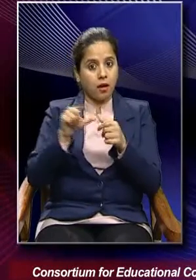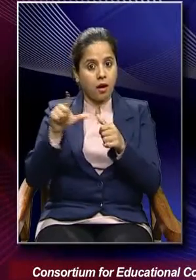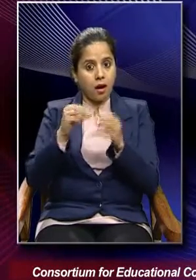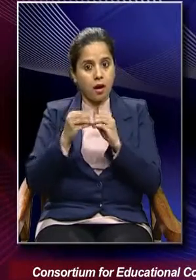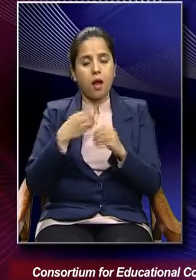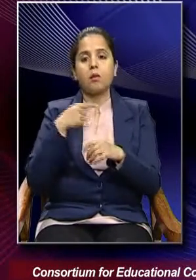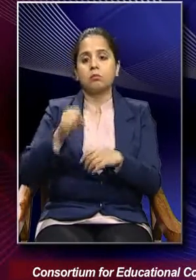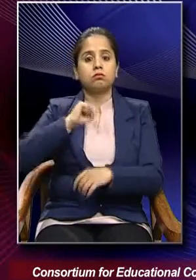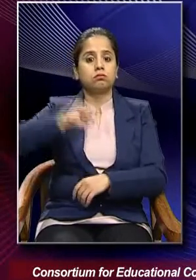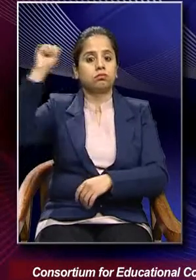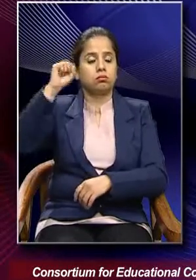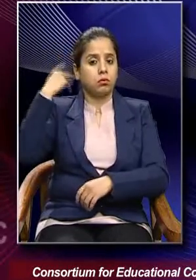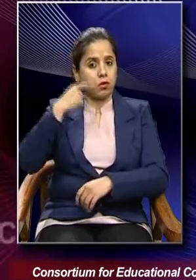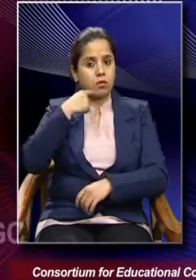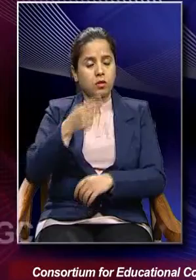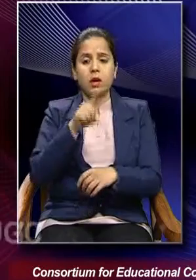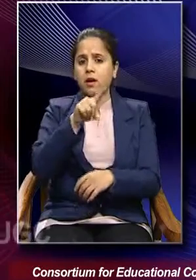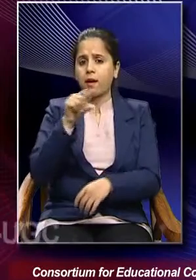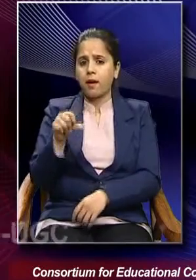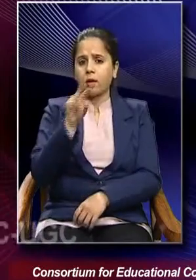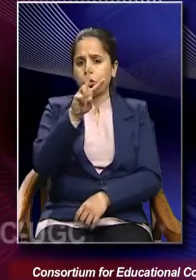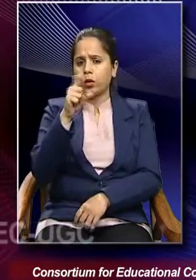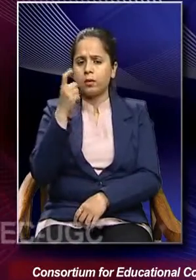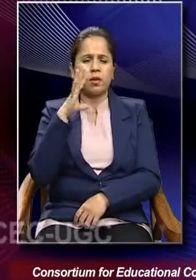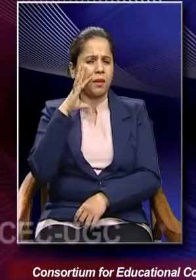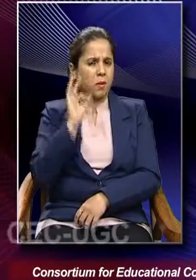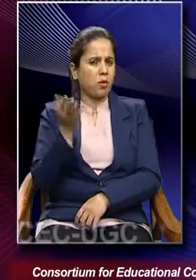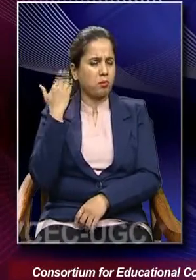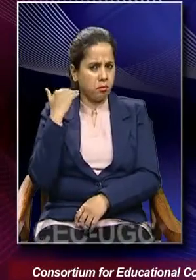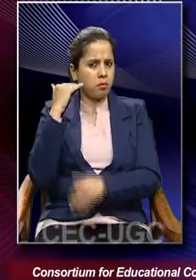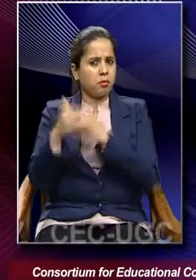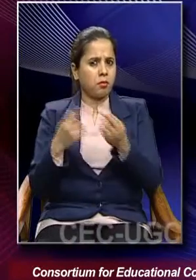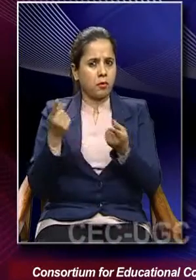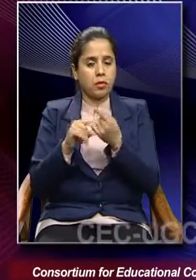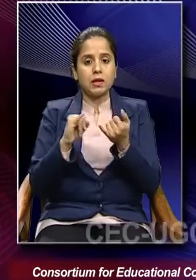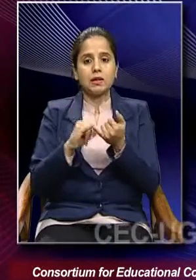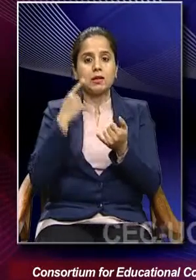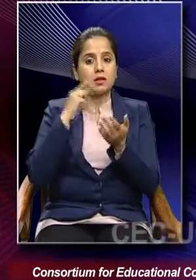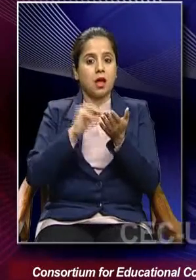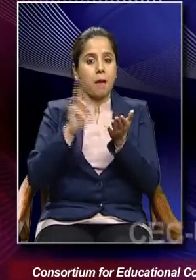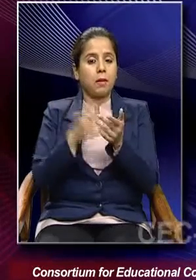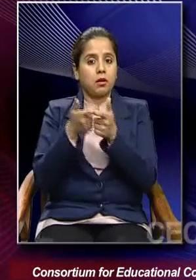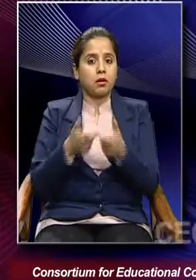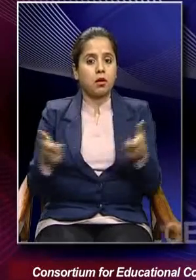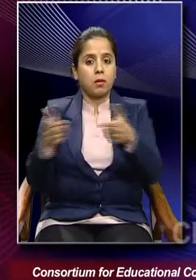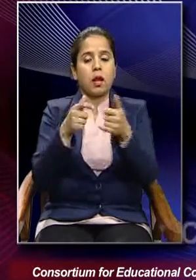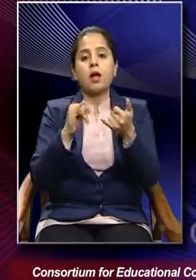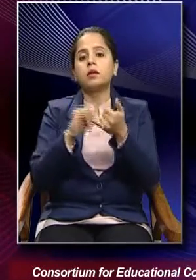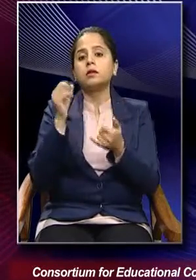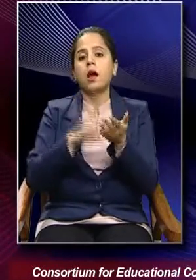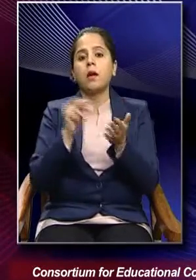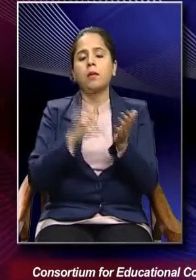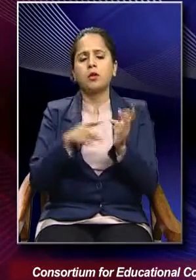In 1927, a very important development was the Simon Commission by Lord Simon